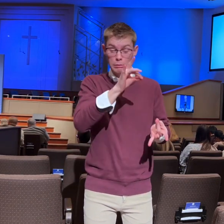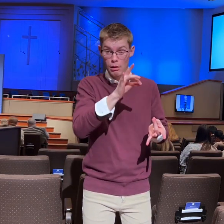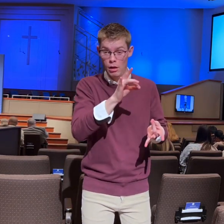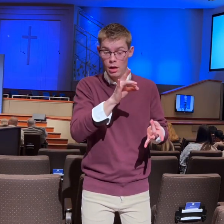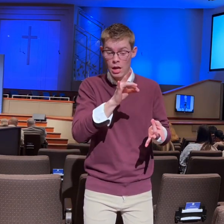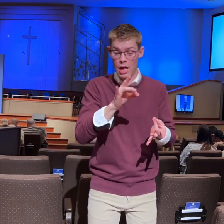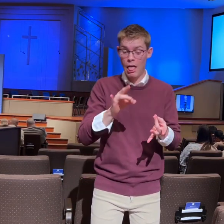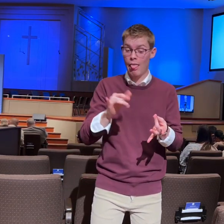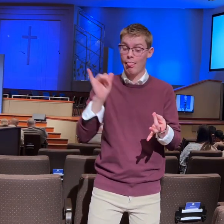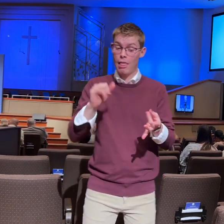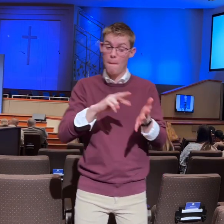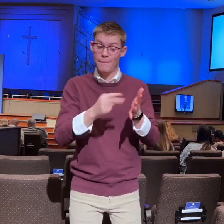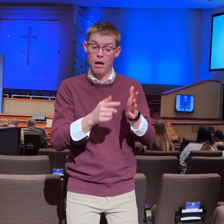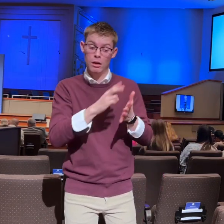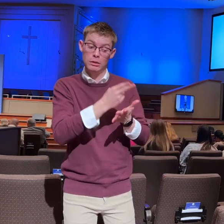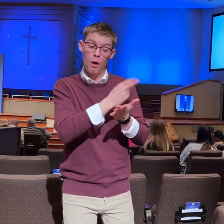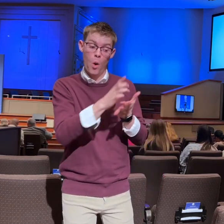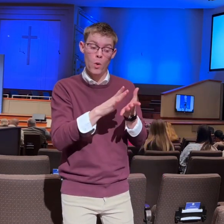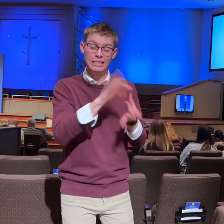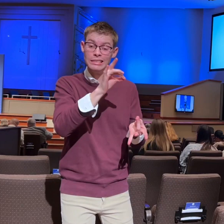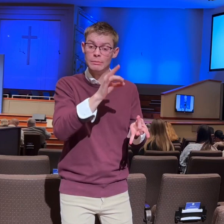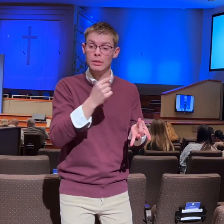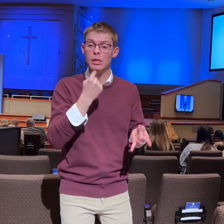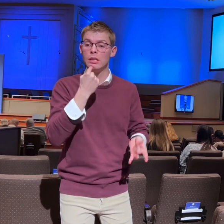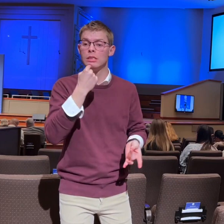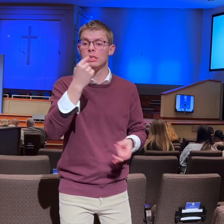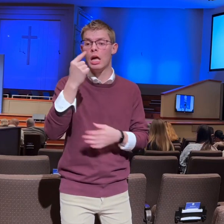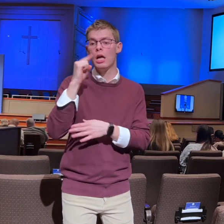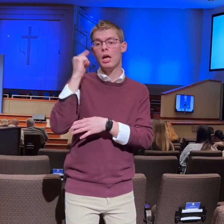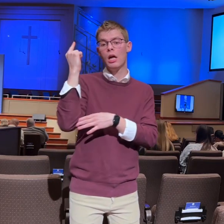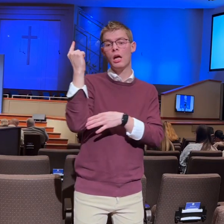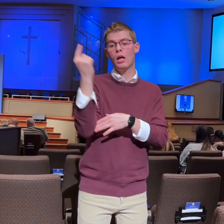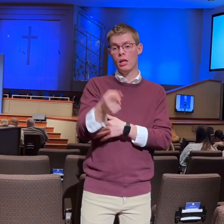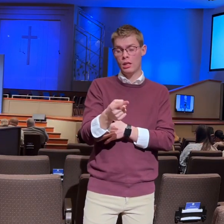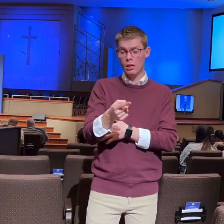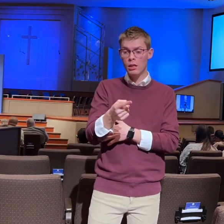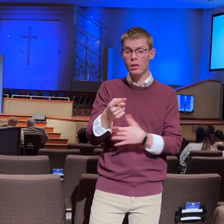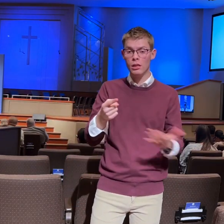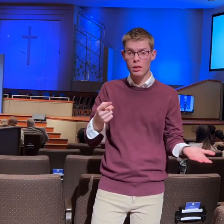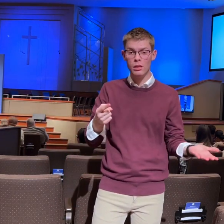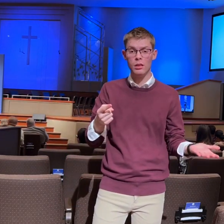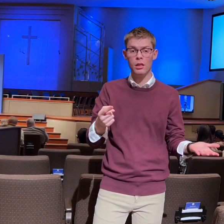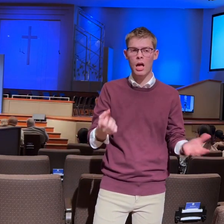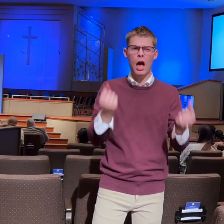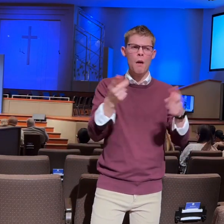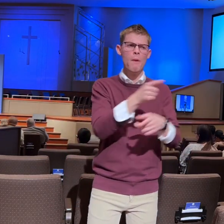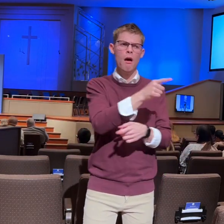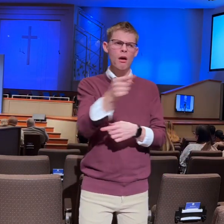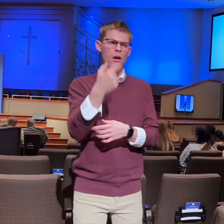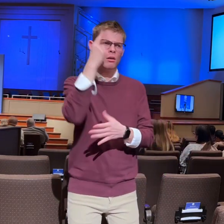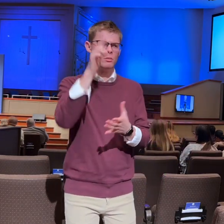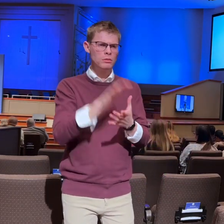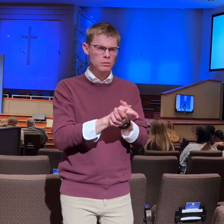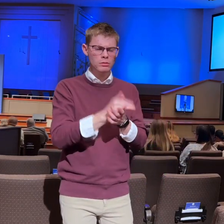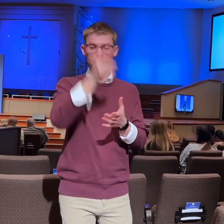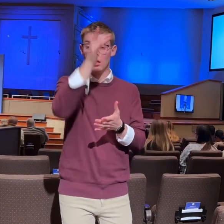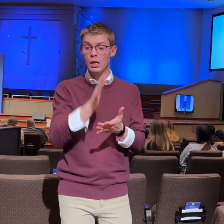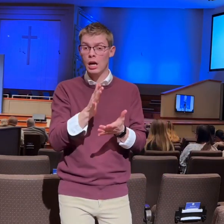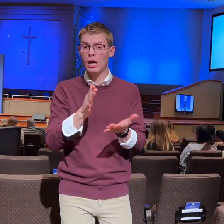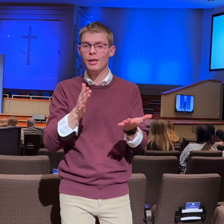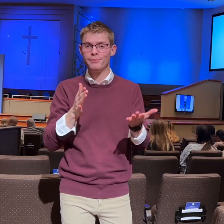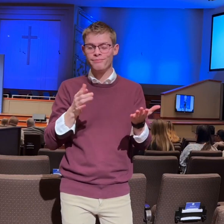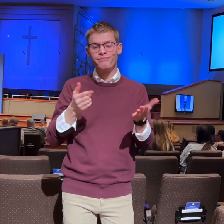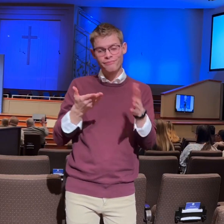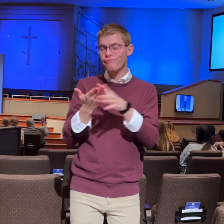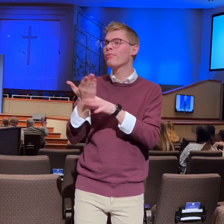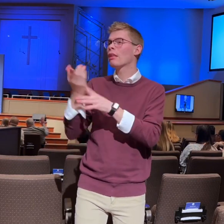S, the Holy Spirit. Now the Spirit speaketh expressly. Now let me ask you a question tonight. How many of you believe that the Bible is a God